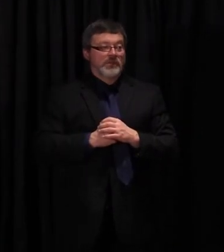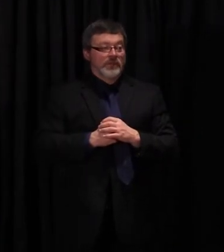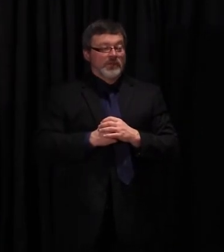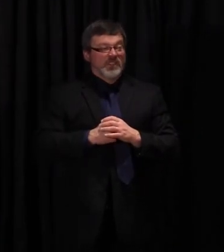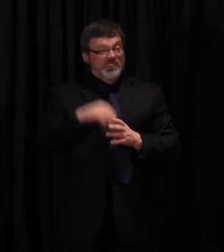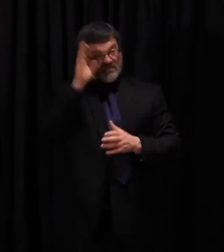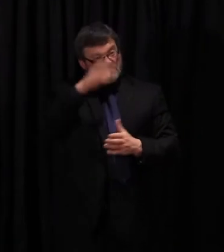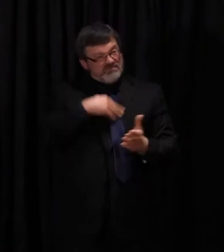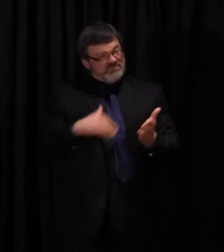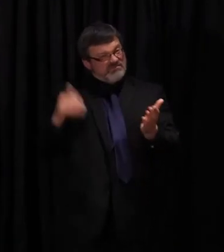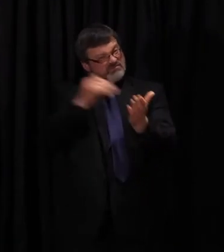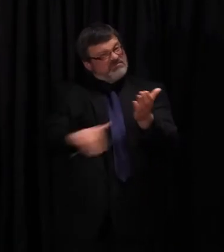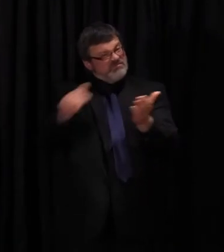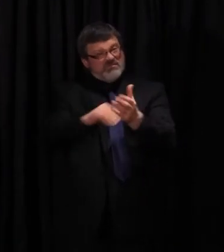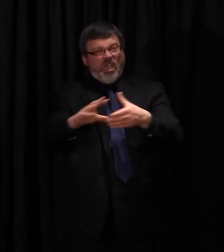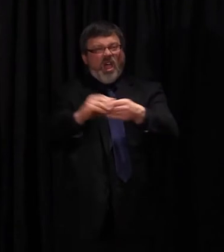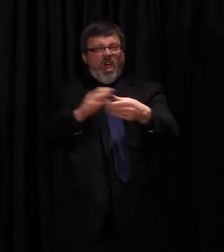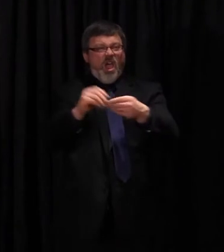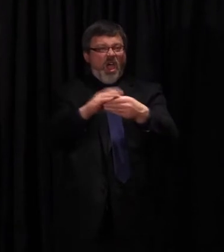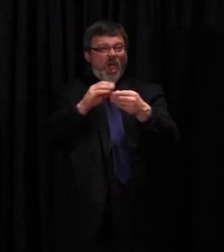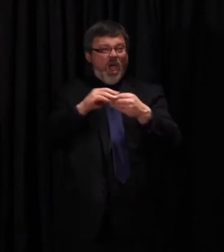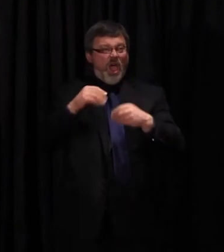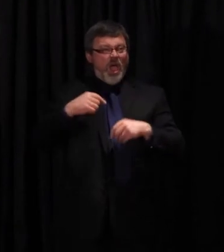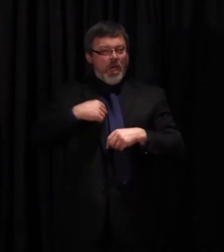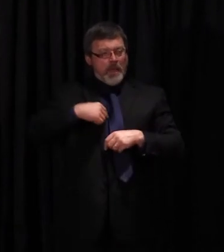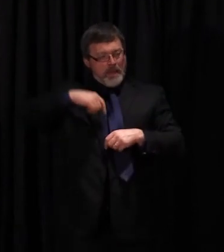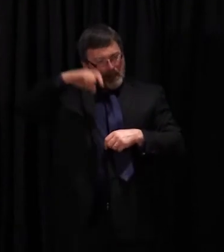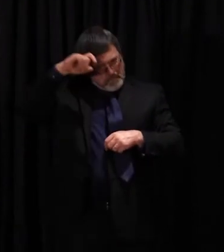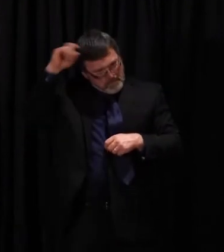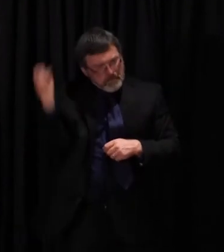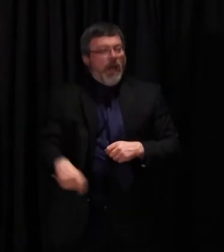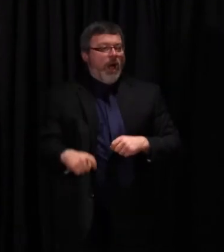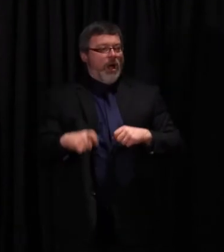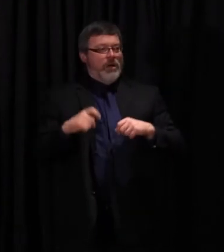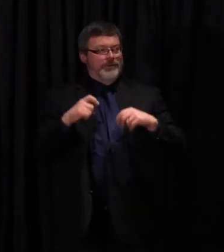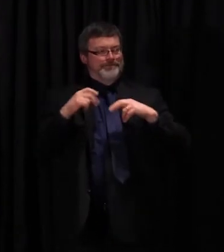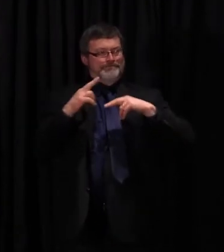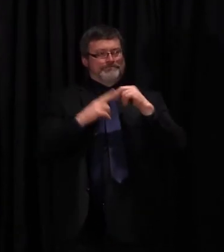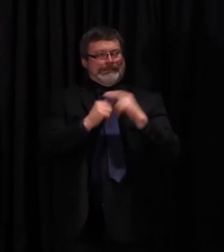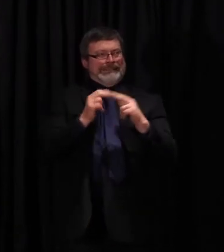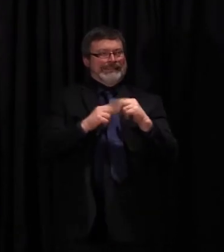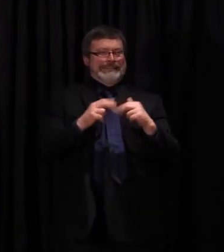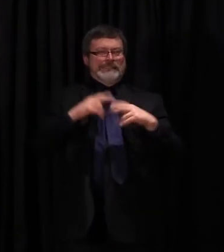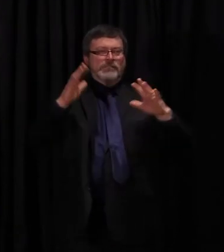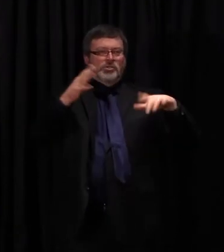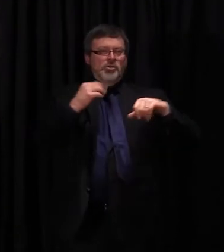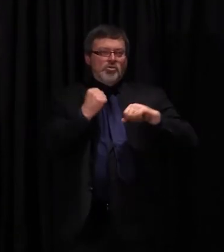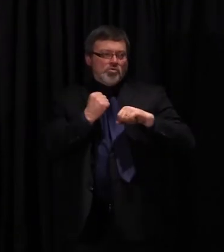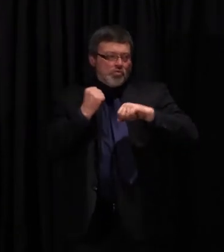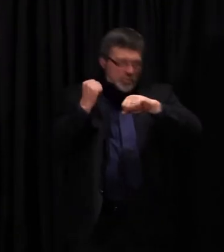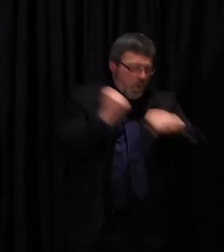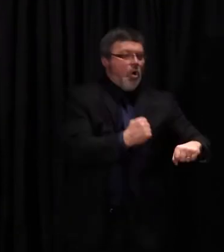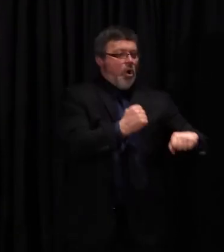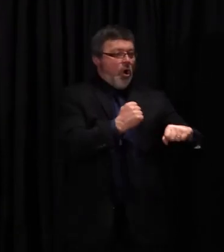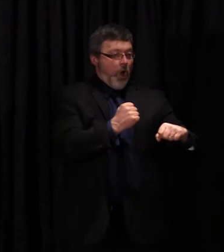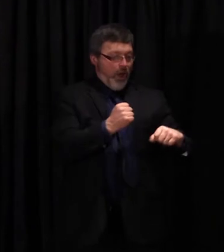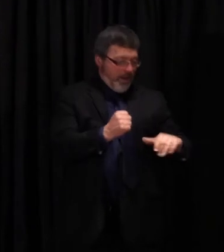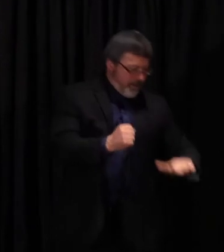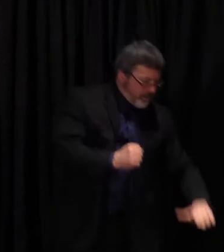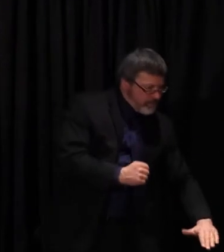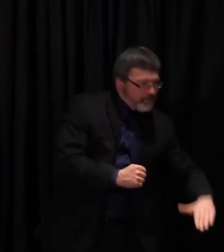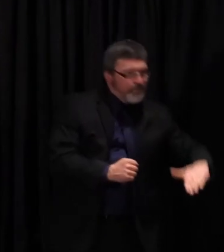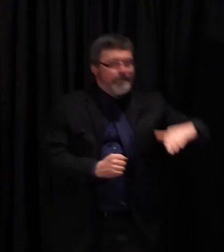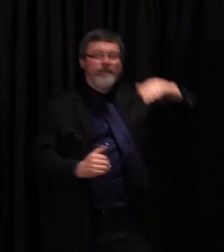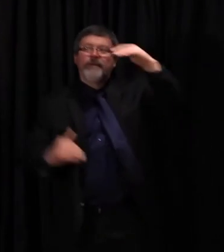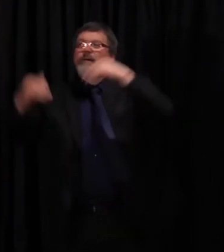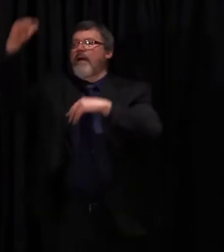As I've said many times, if we build the strongest cradle-to-career education system in the country, it'll